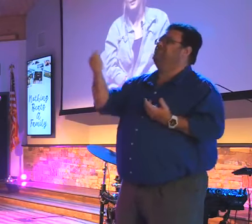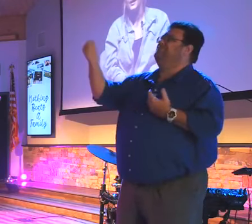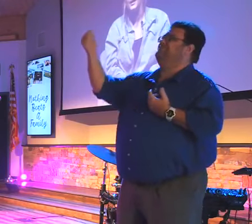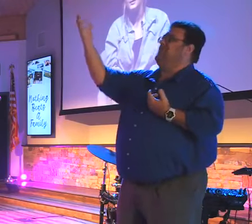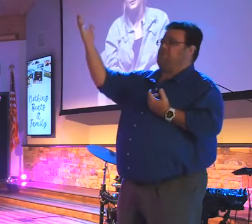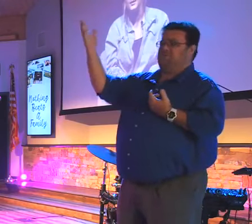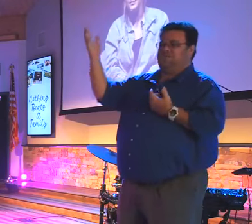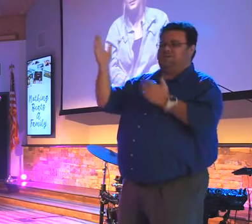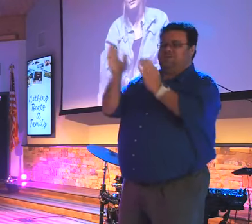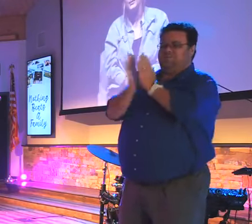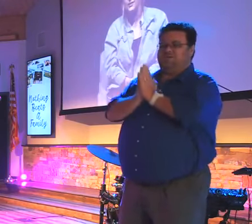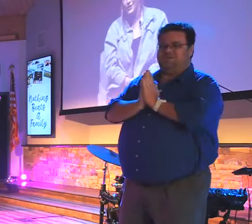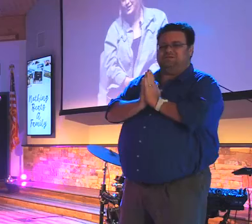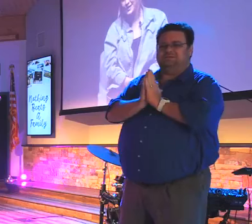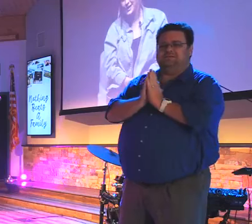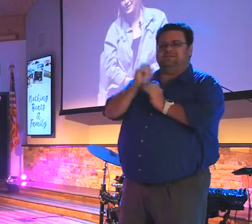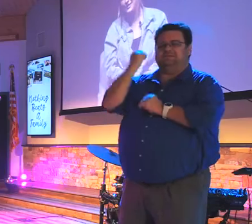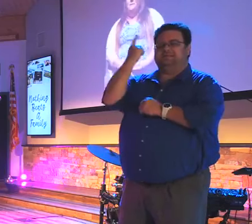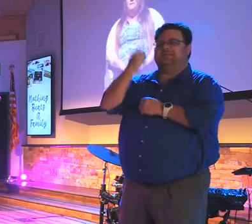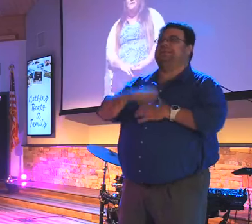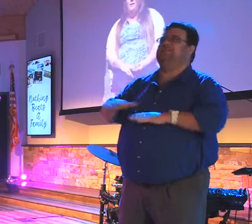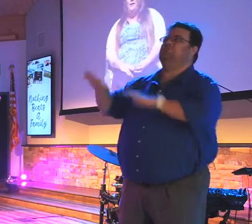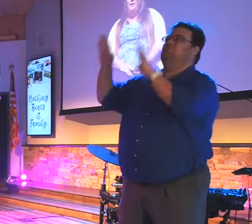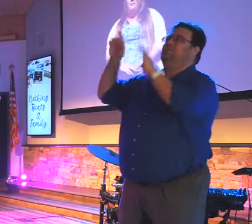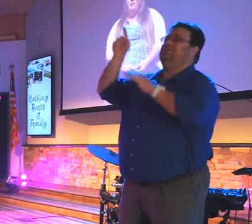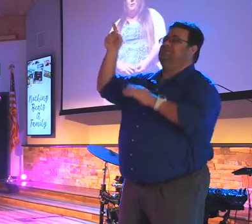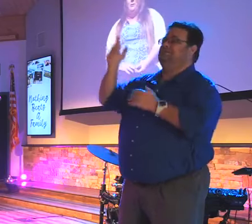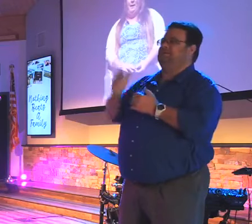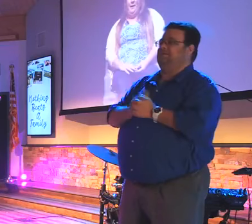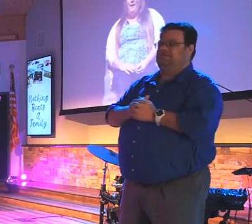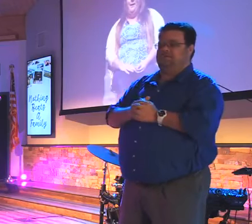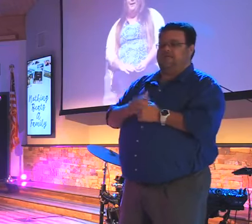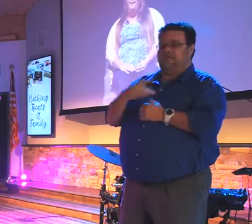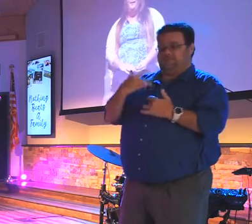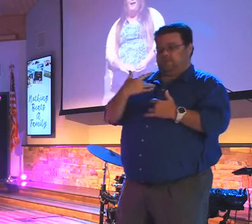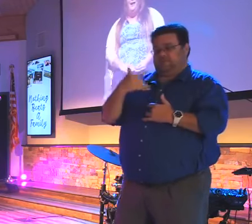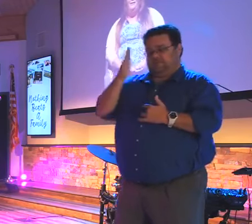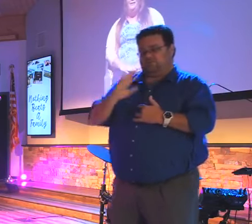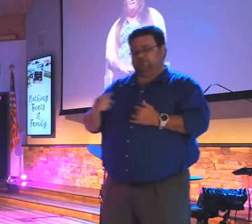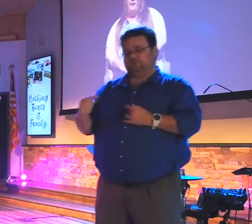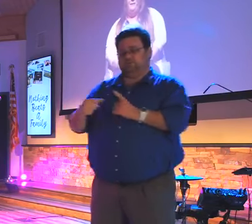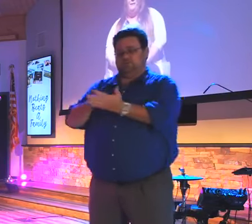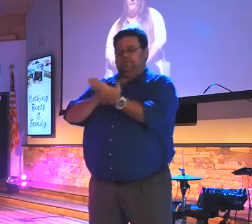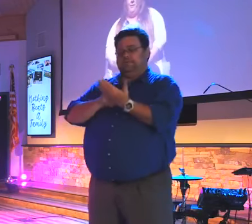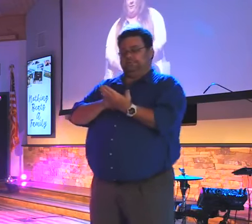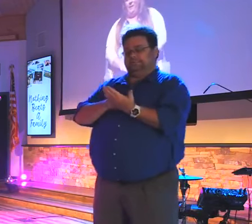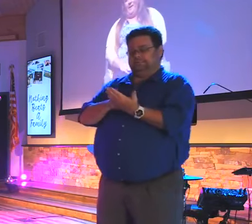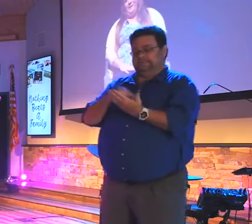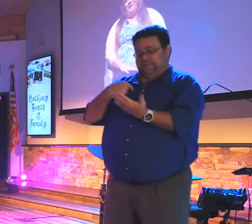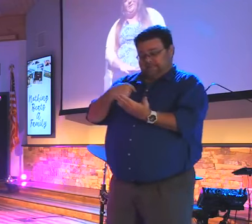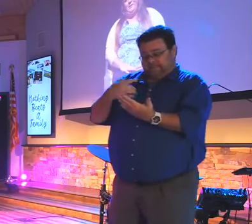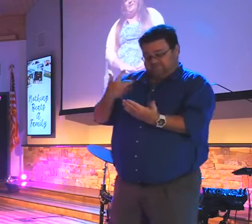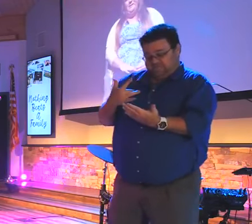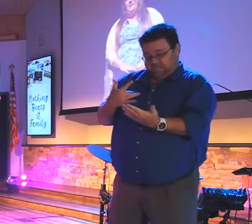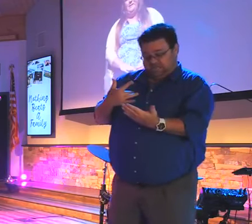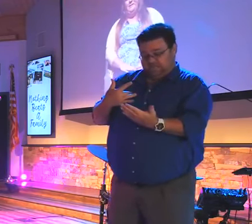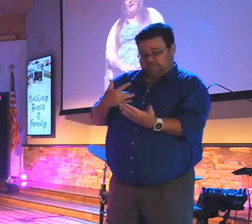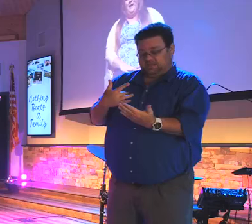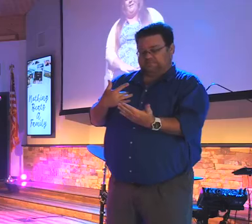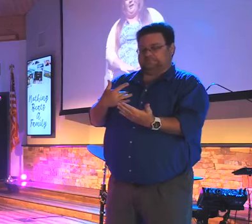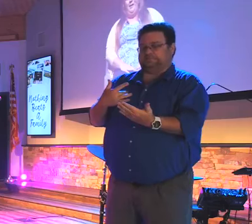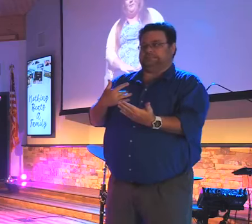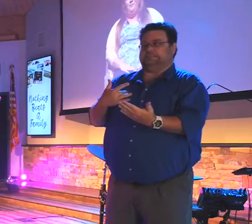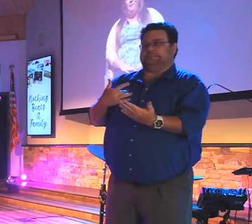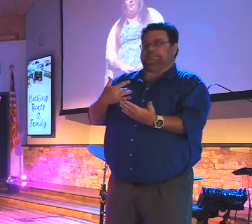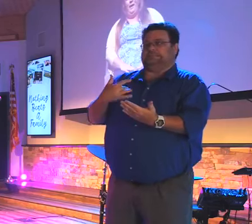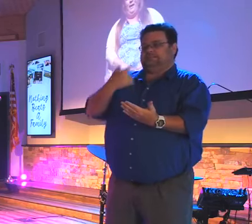was really beginning to be able to surrender those things. I felt like He was showing me that the reason why I feel the way that I do is because